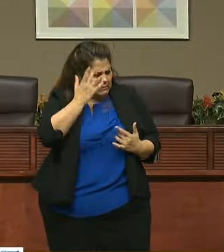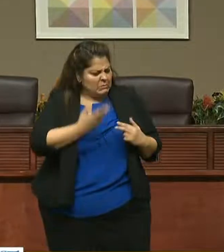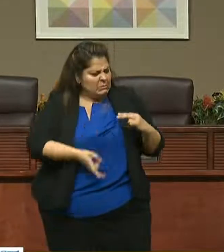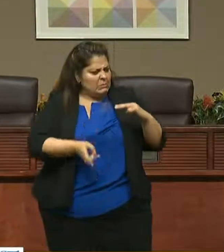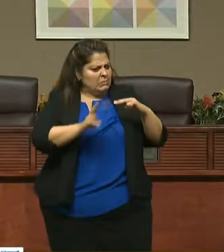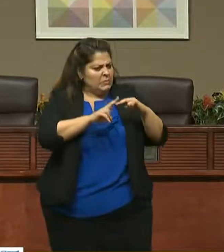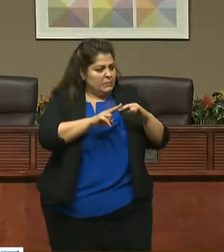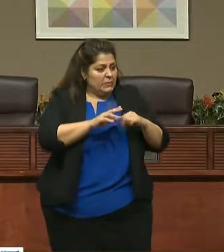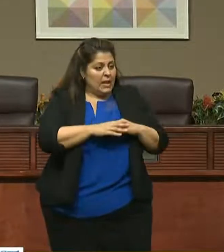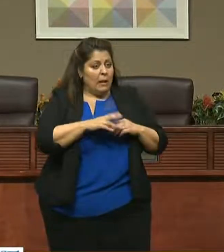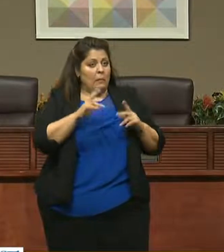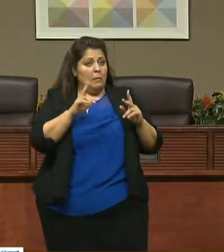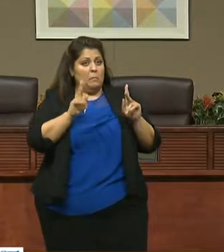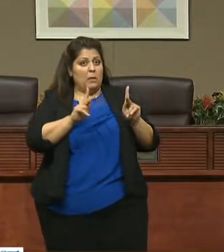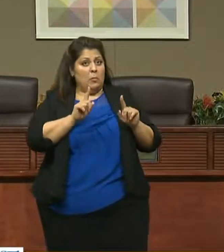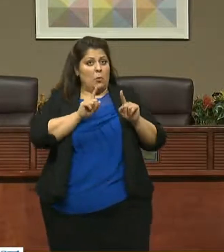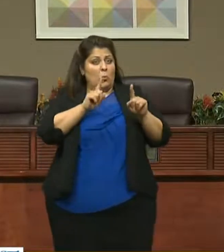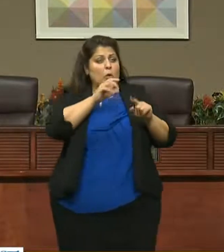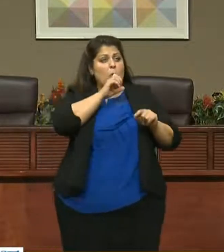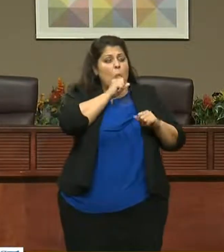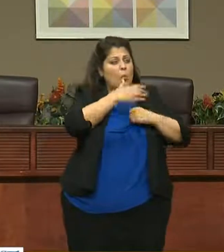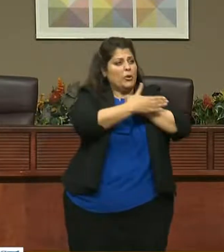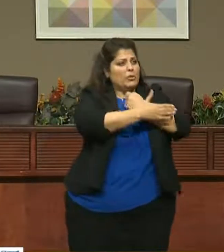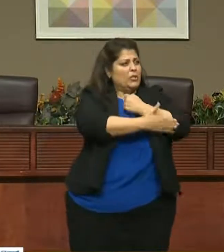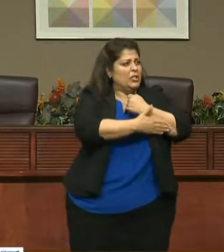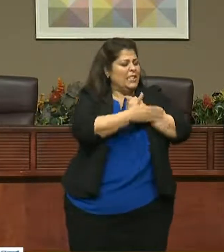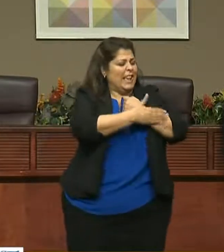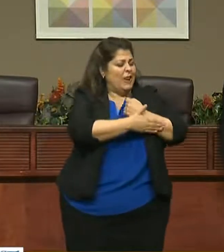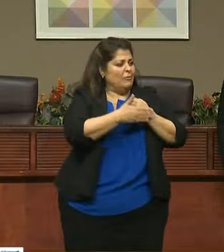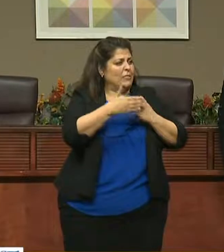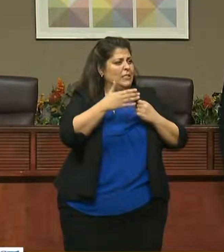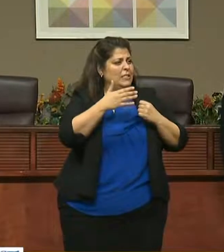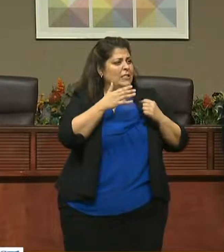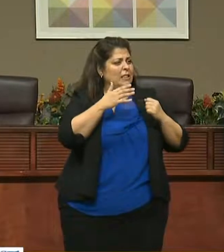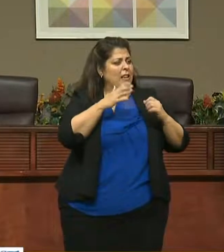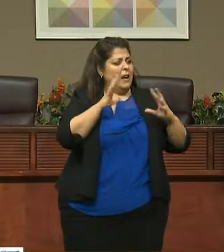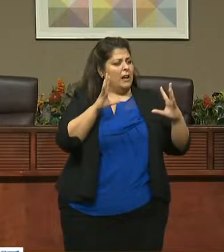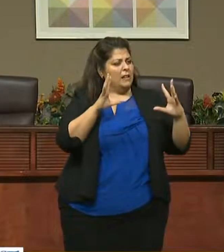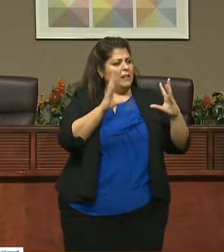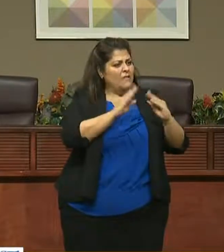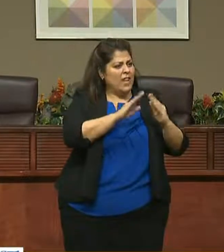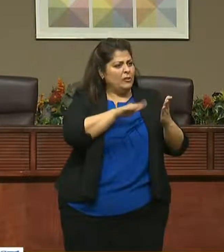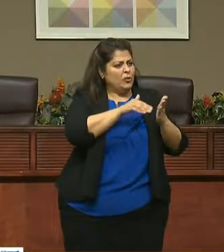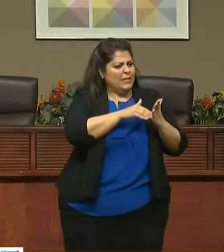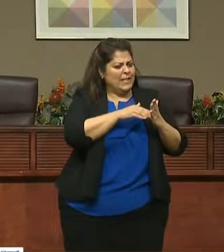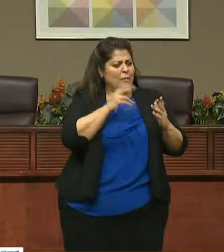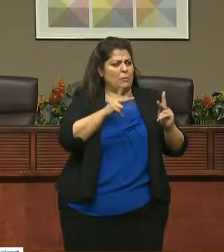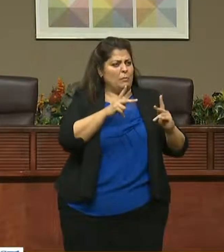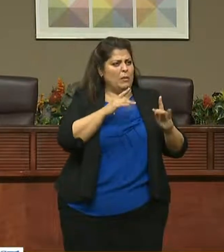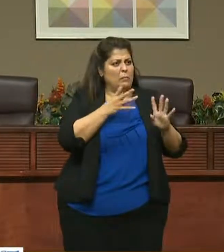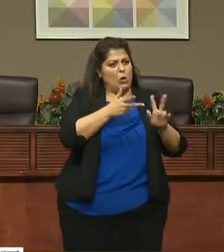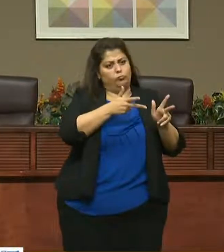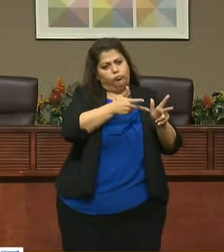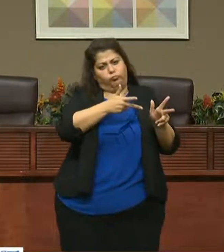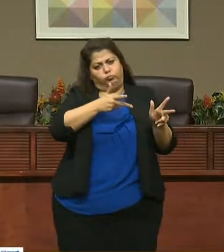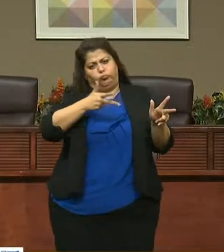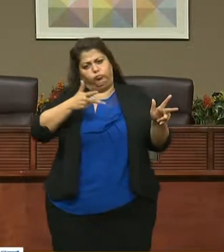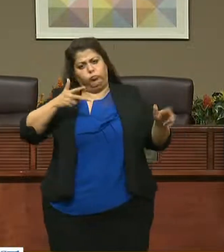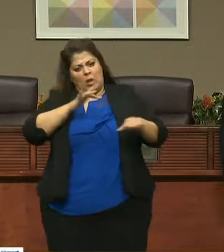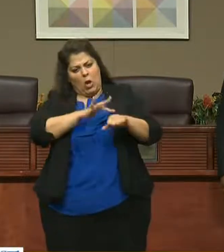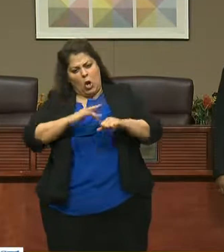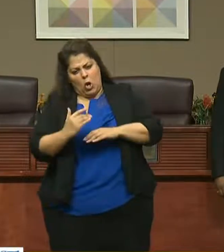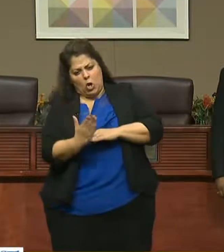are starting to wait in line at the Orange County Convention Center at 2:30 in the morning in order to get their COVID-19 test. And they're waiting in line